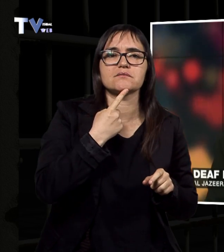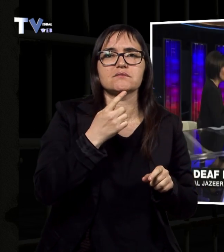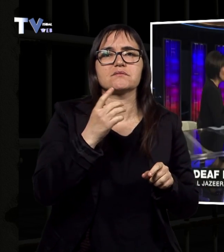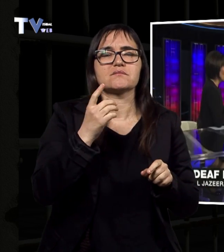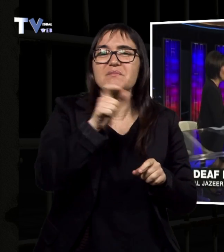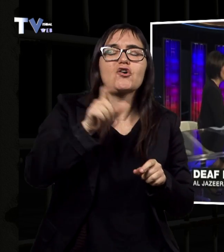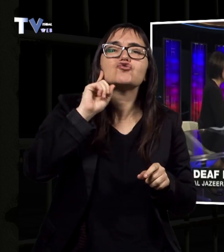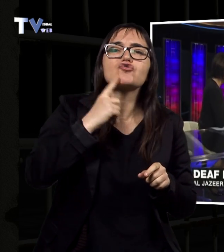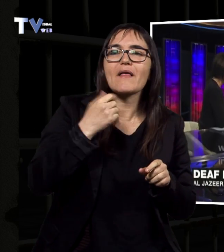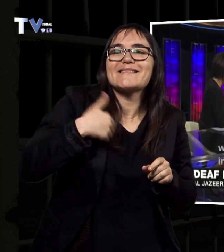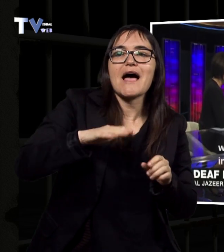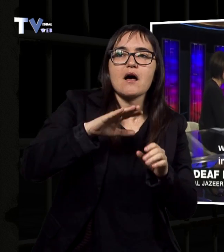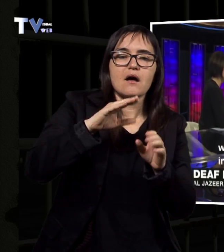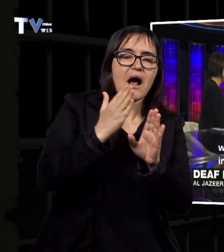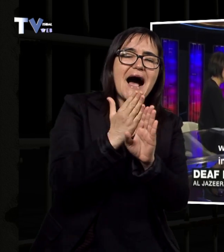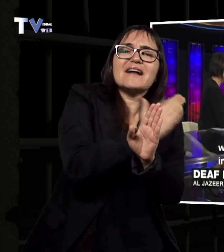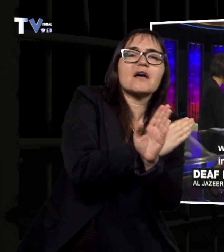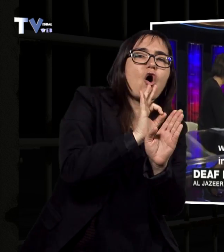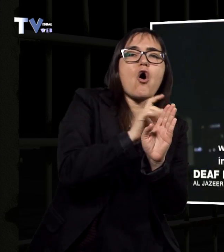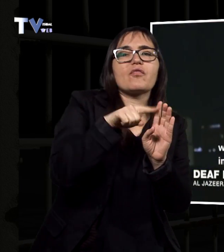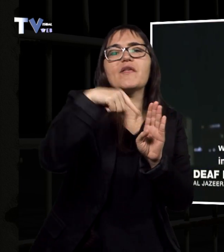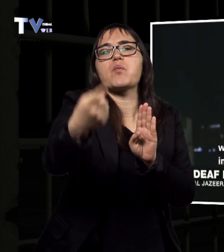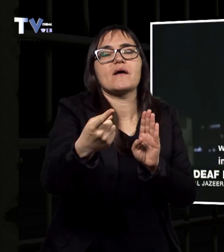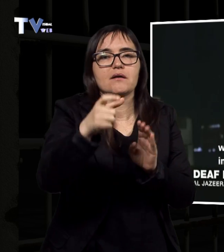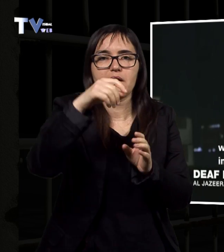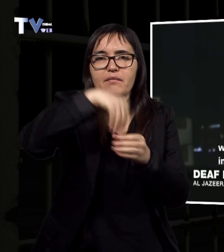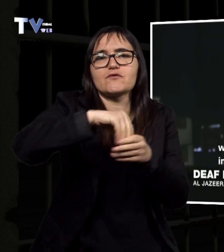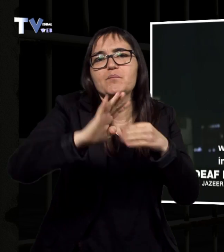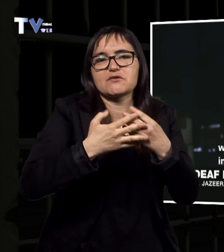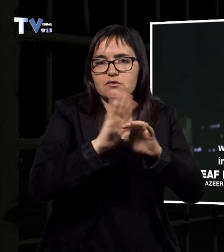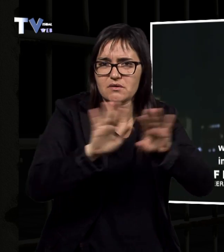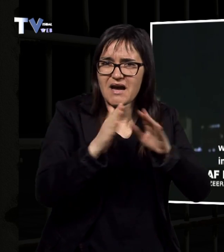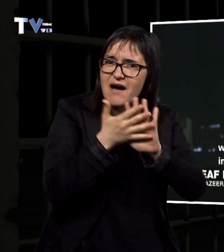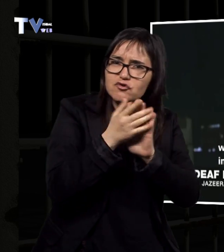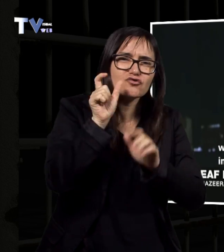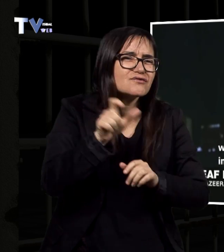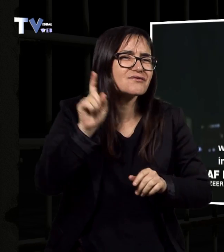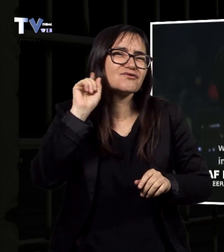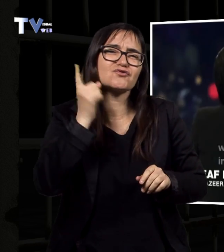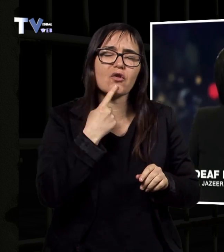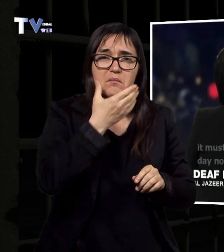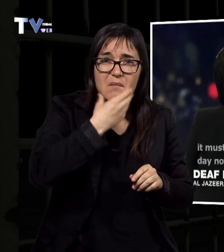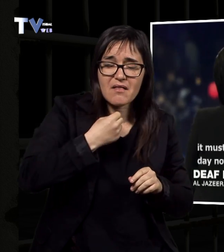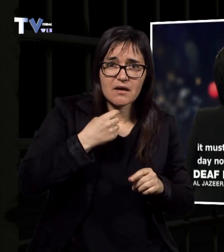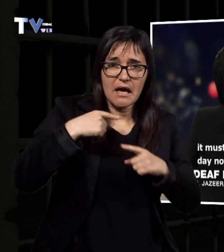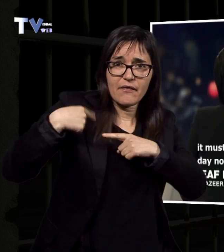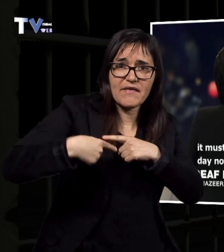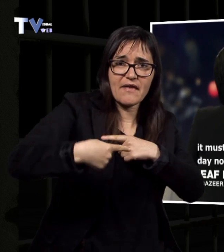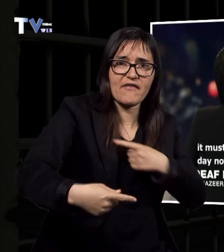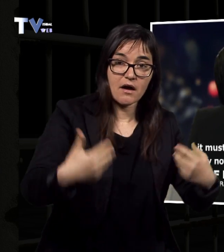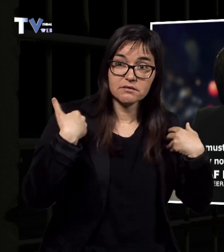for these guys who have lost their hearing, whether it was before they went into prison or once they're in it, it must be